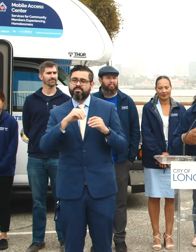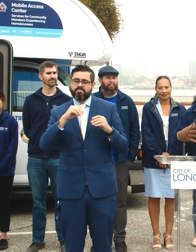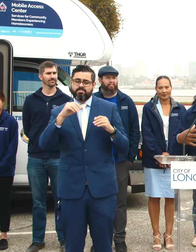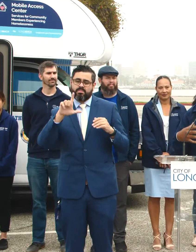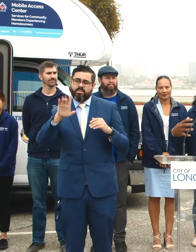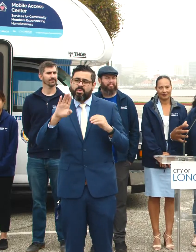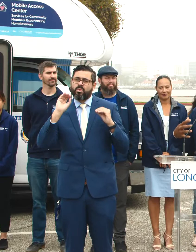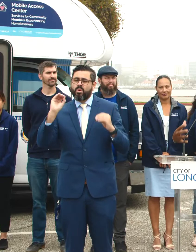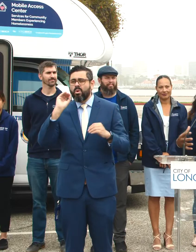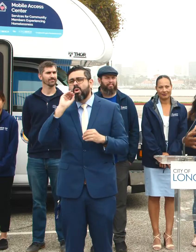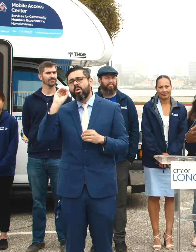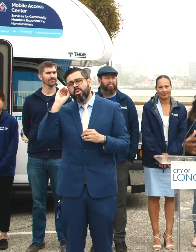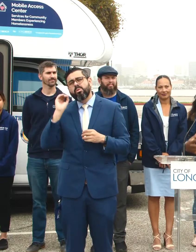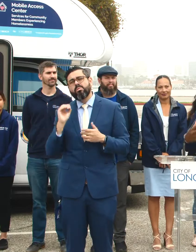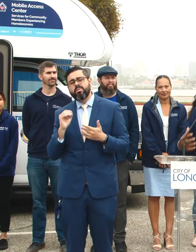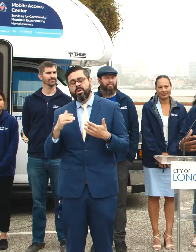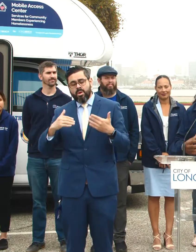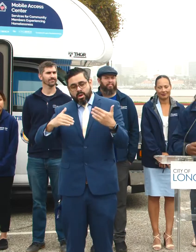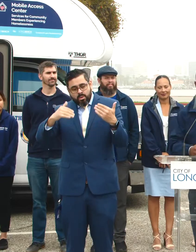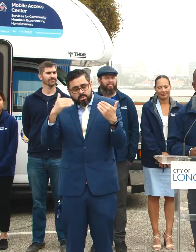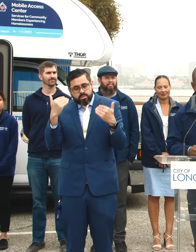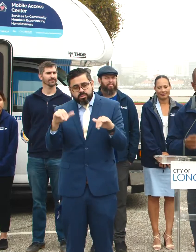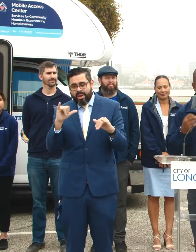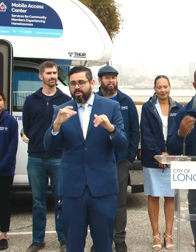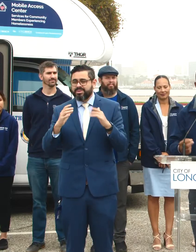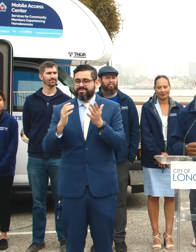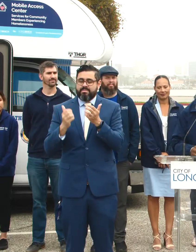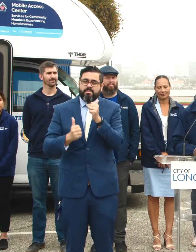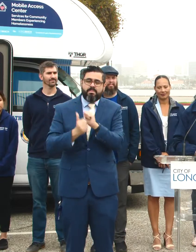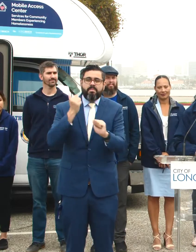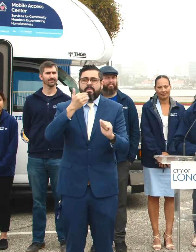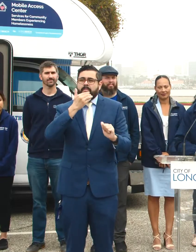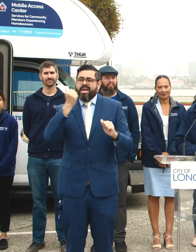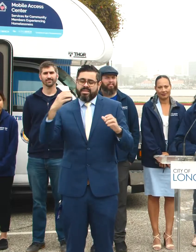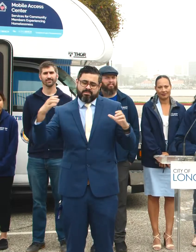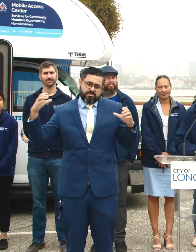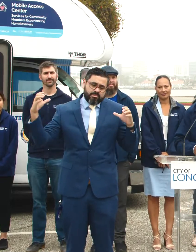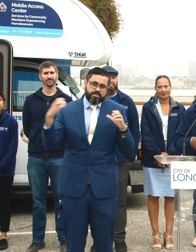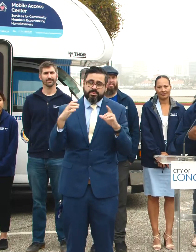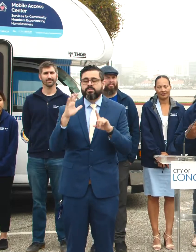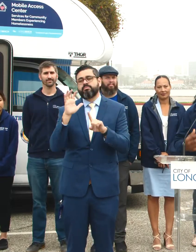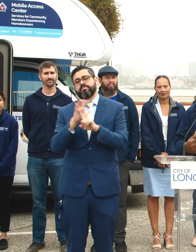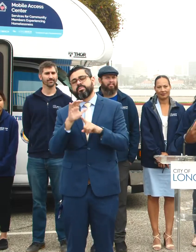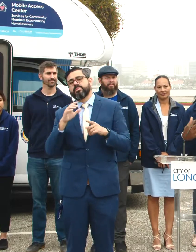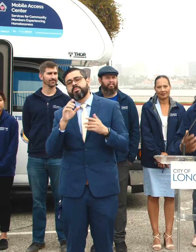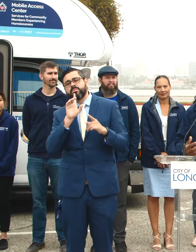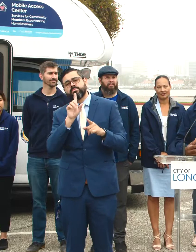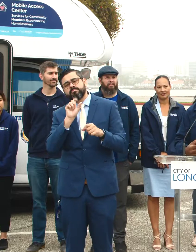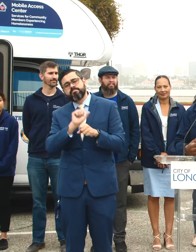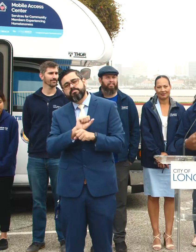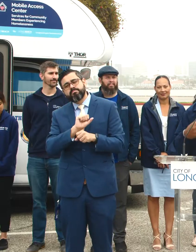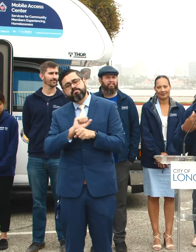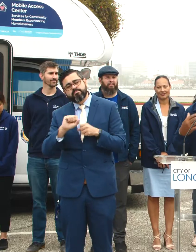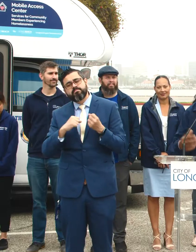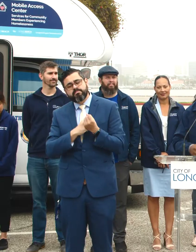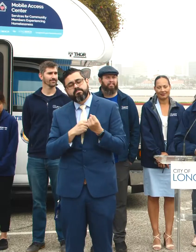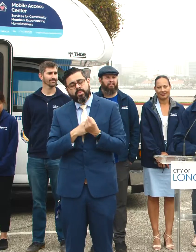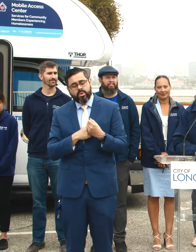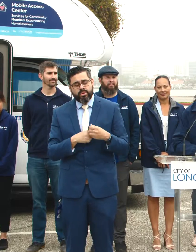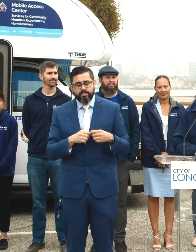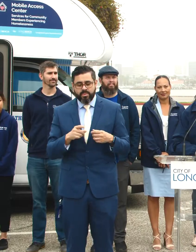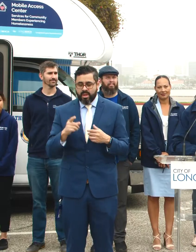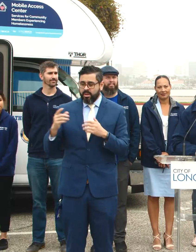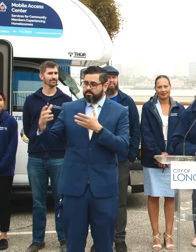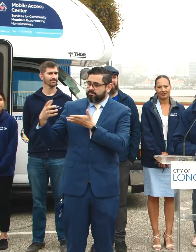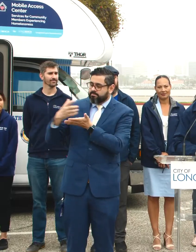you, that was the most significant turnout we'd ever had. So it was a great turnout of support. Volunteers collected data. They reached